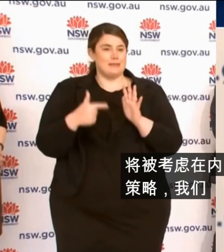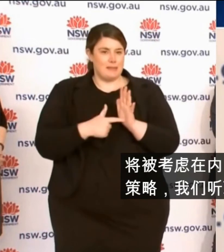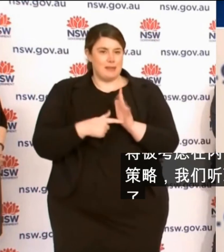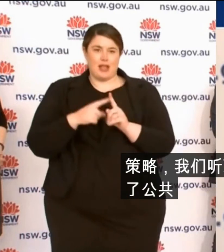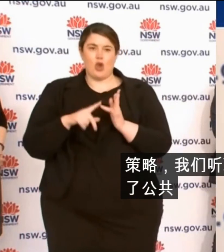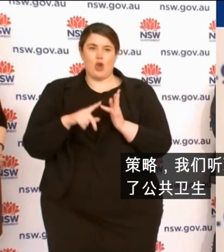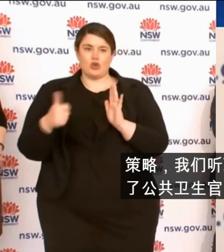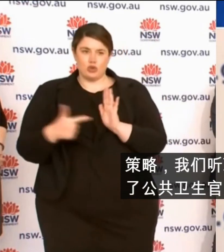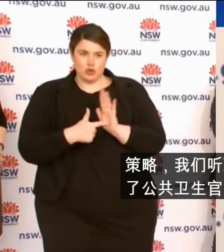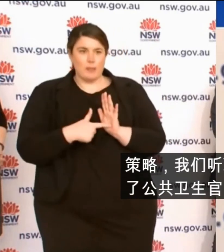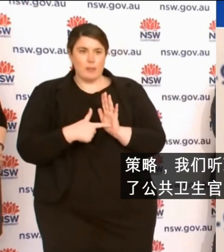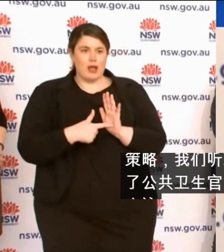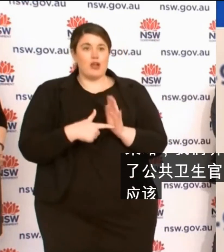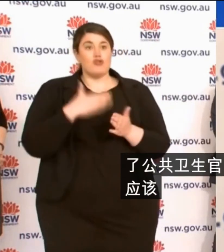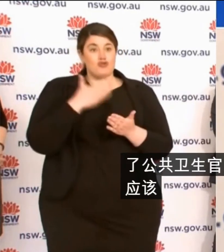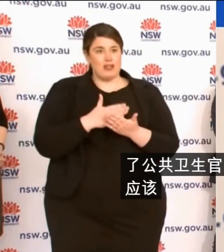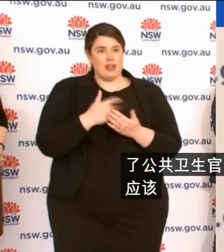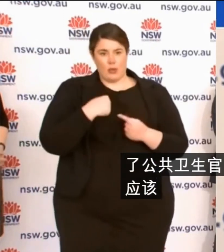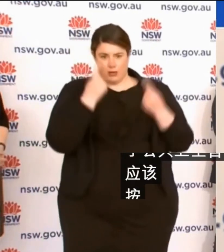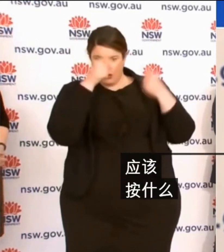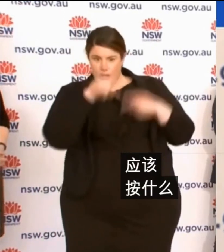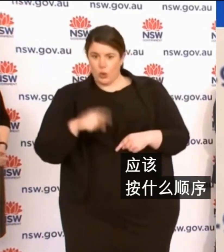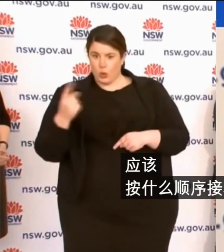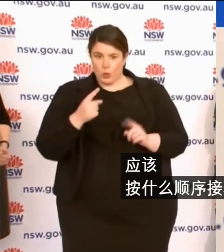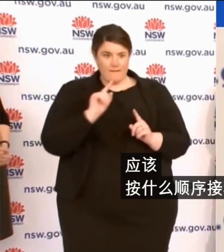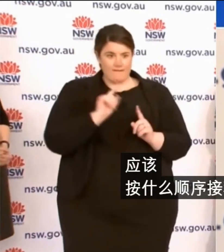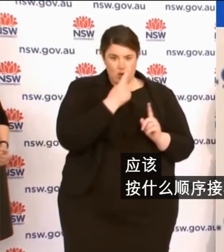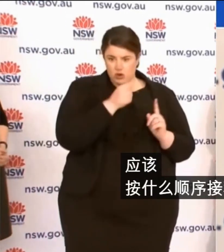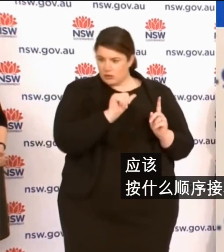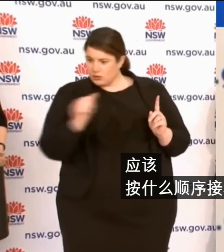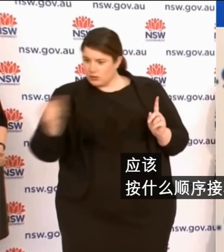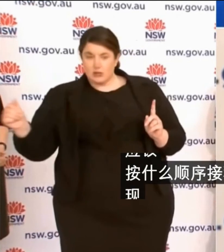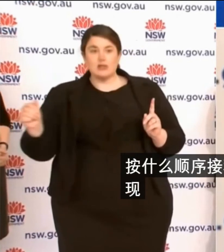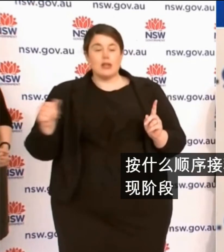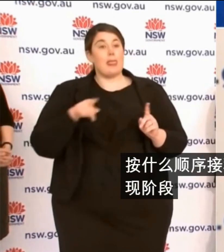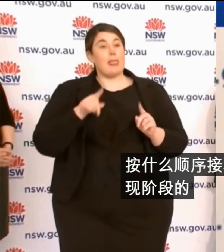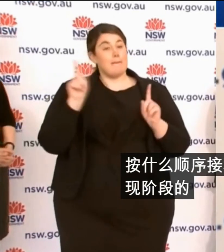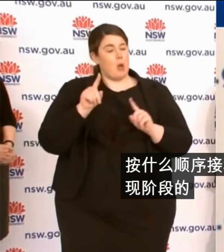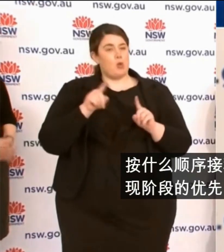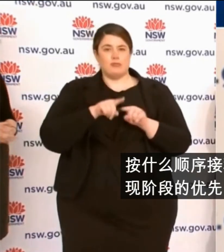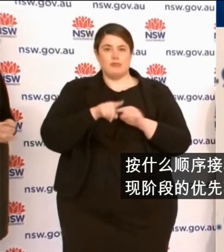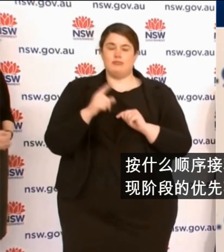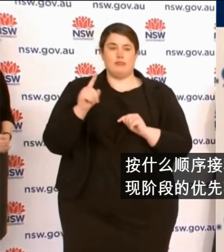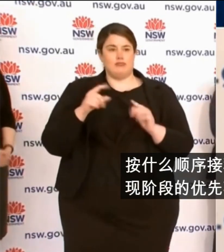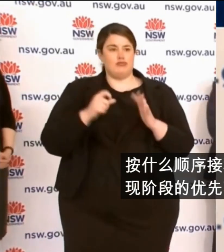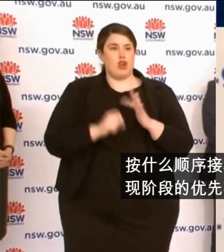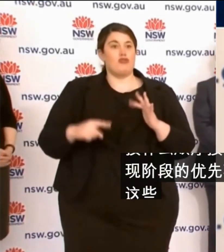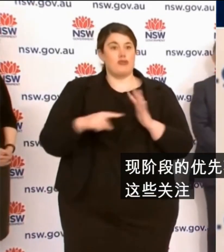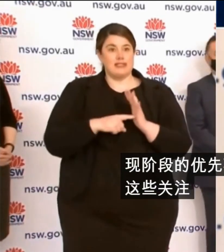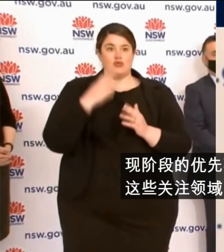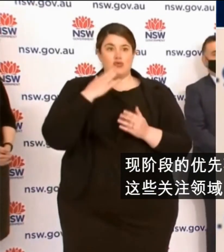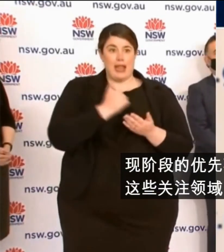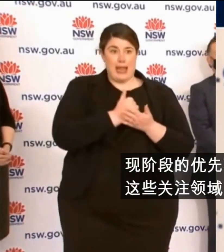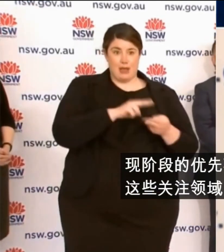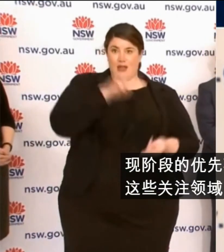that advice from our public health officials as to who should get vaccinated in what order. And clearly the priority at this stage is to reduce the